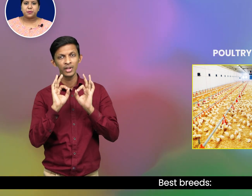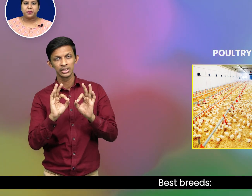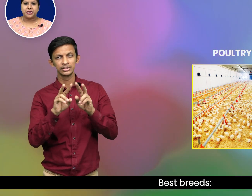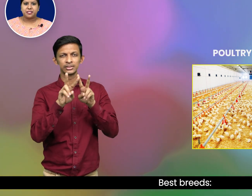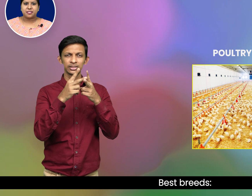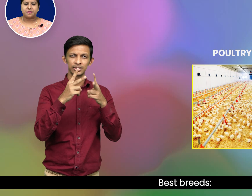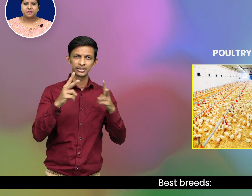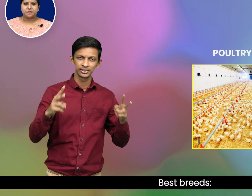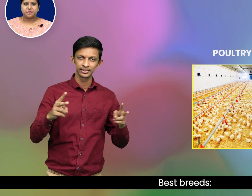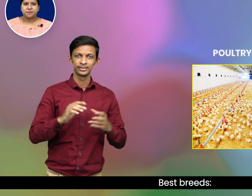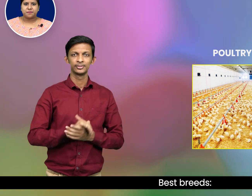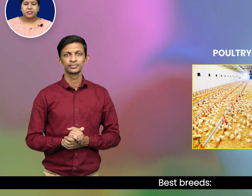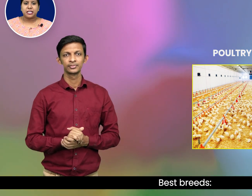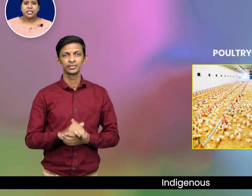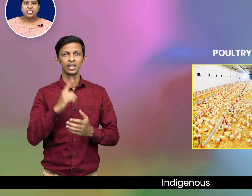Best breeds.